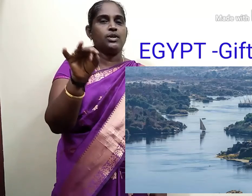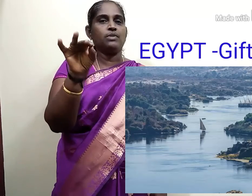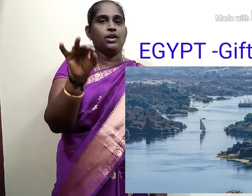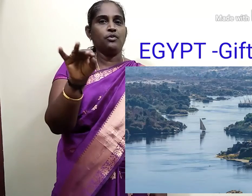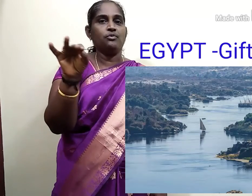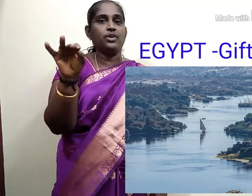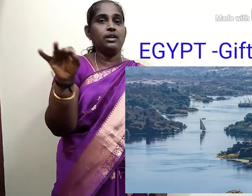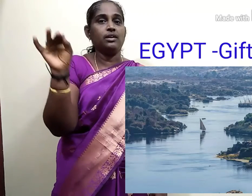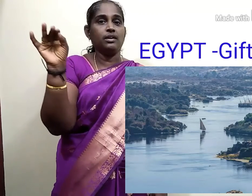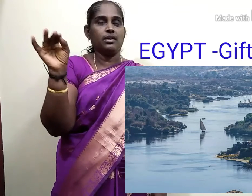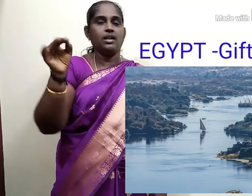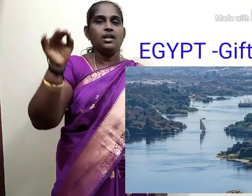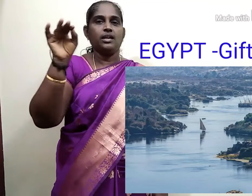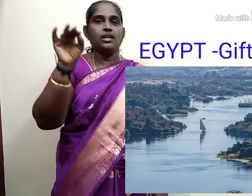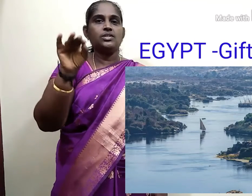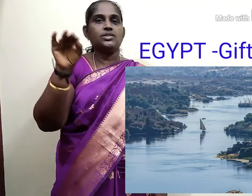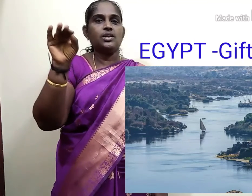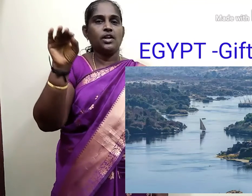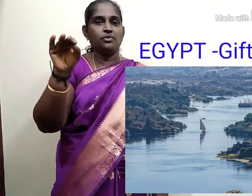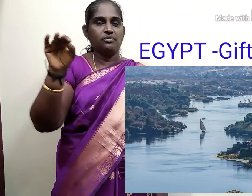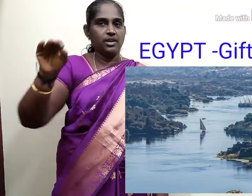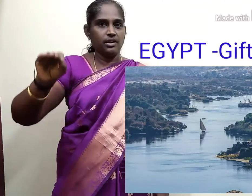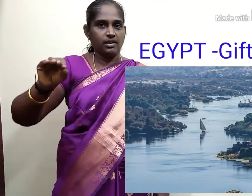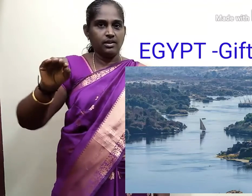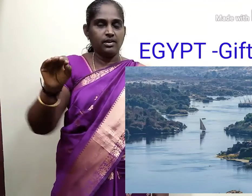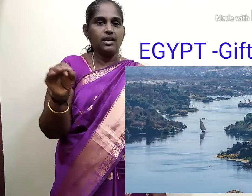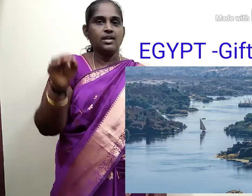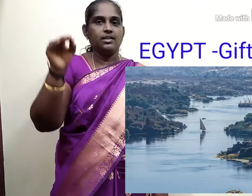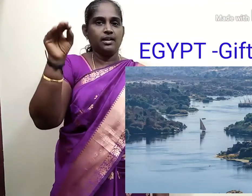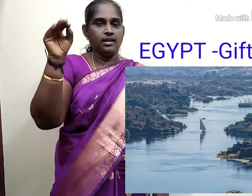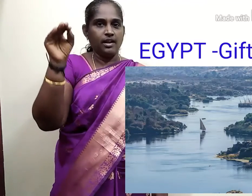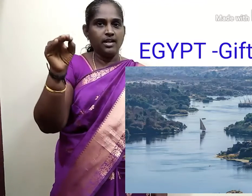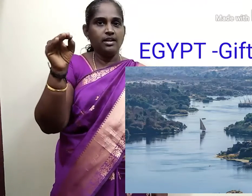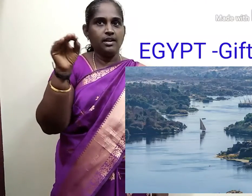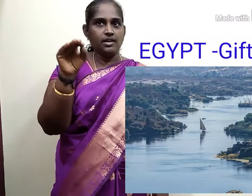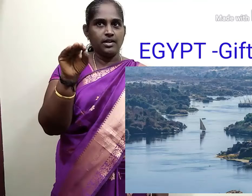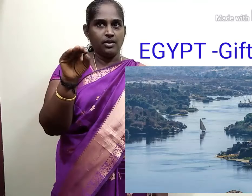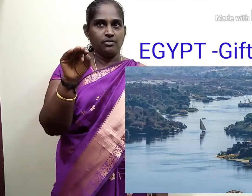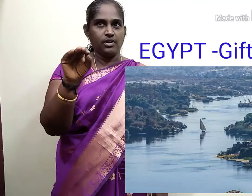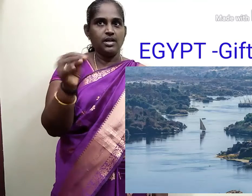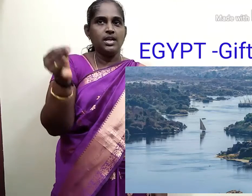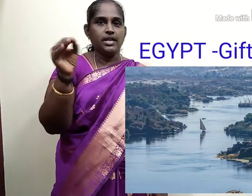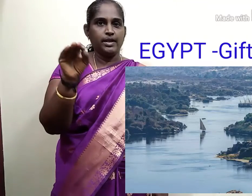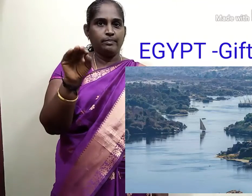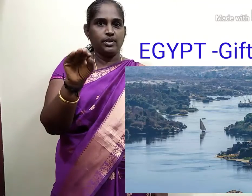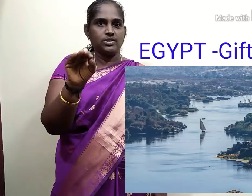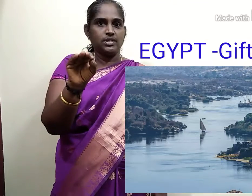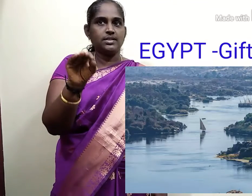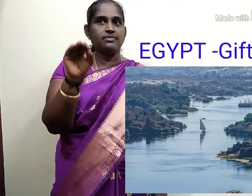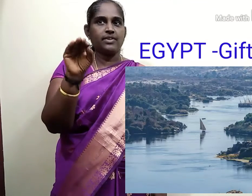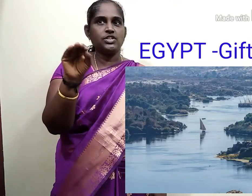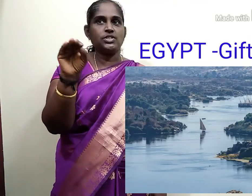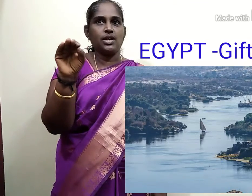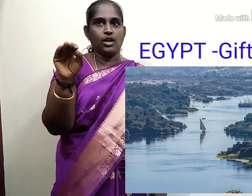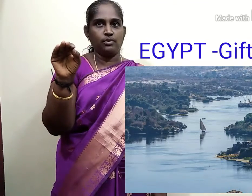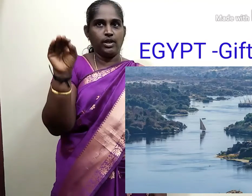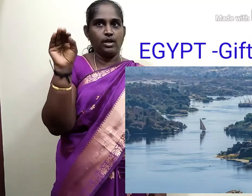alluvium every year. Each and every year, the Nile river deposits fresh